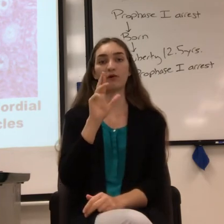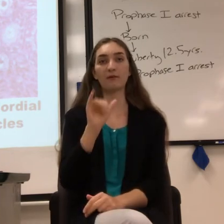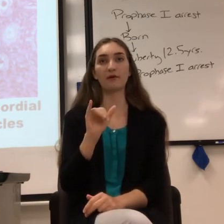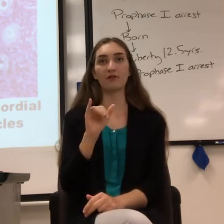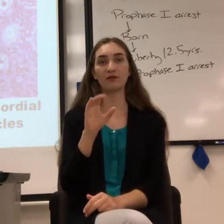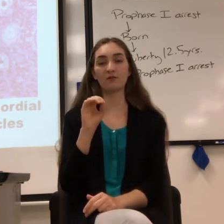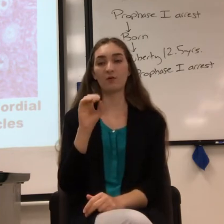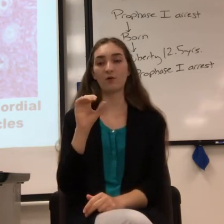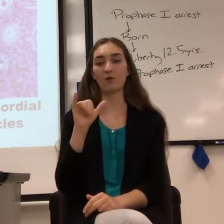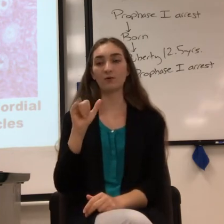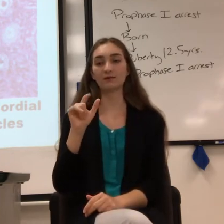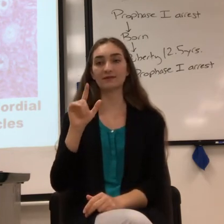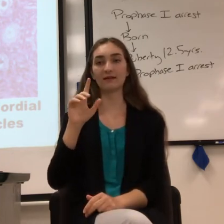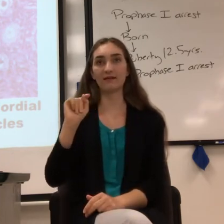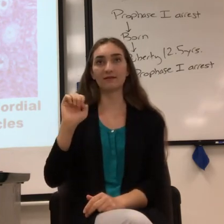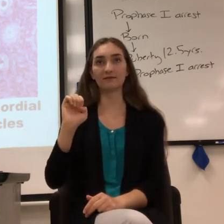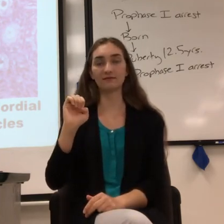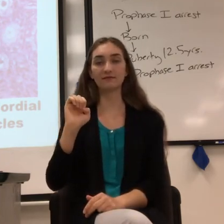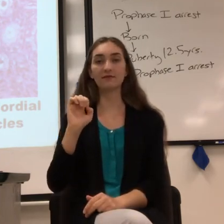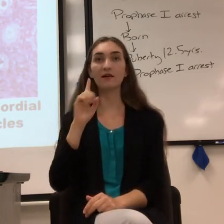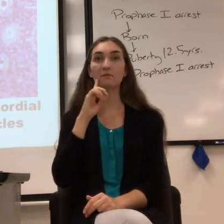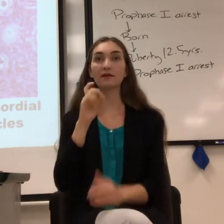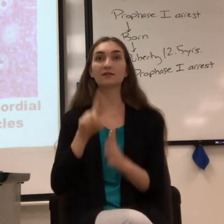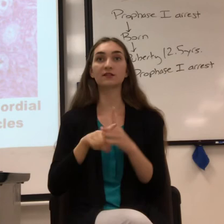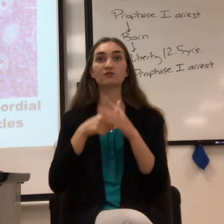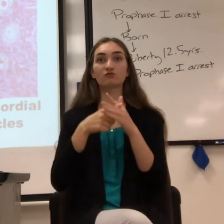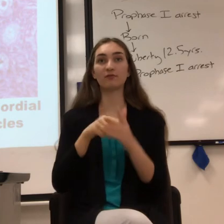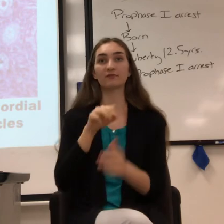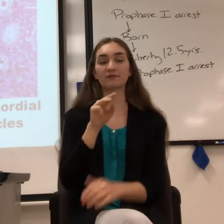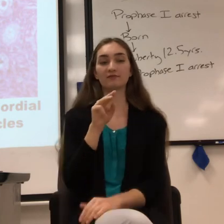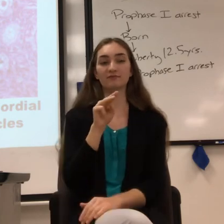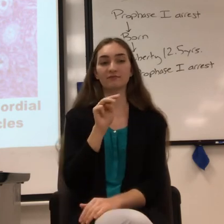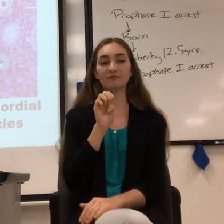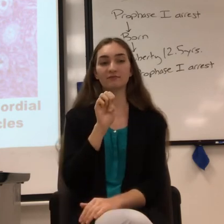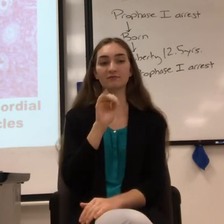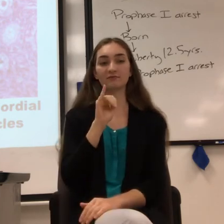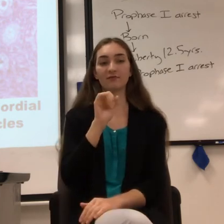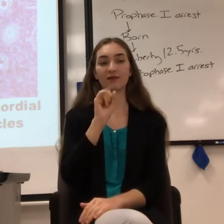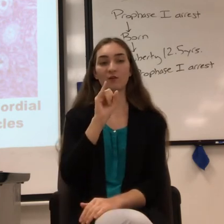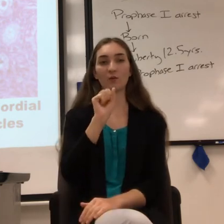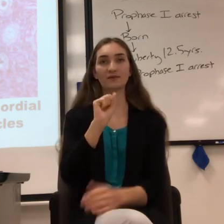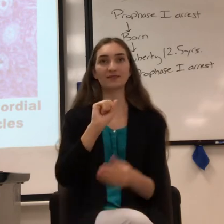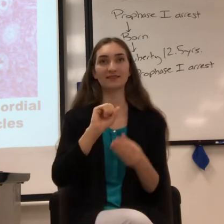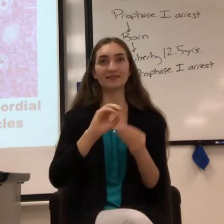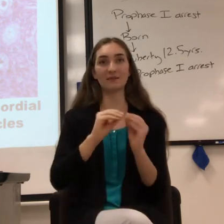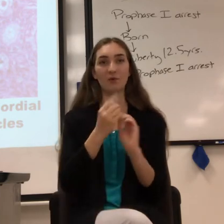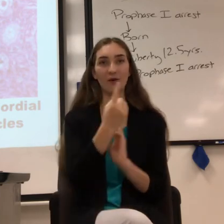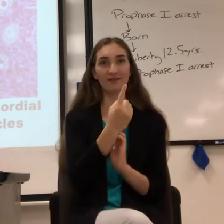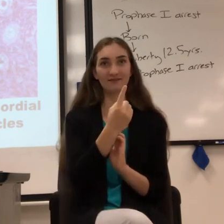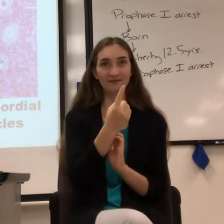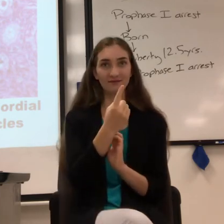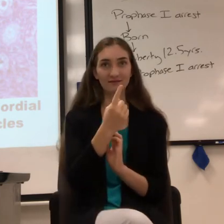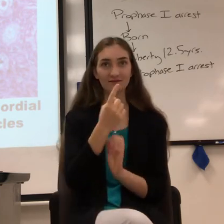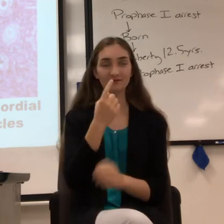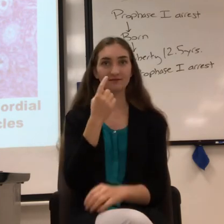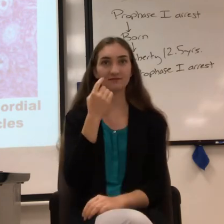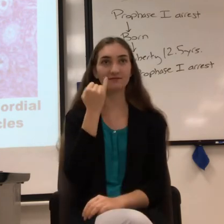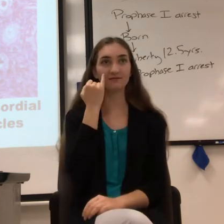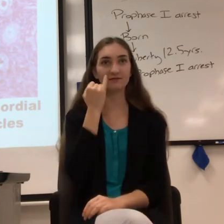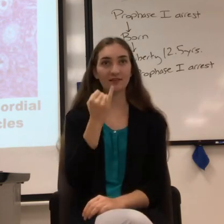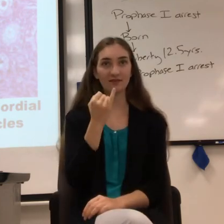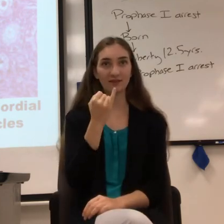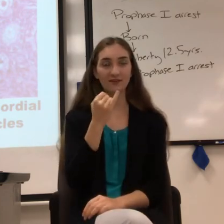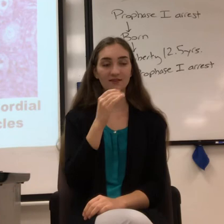in meiosis 1. So if you're in meiosis 1, the oocyte is a